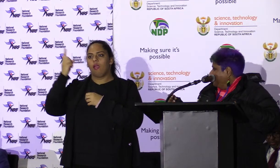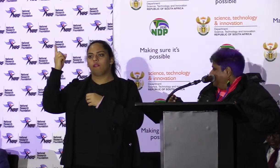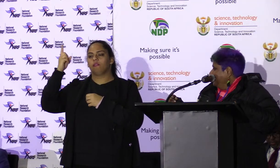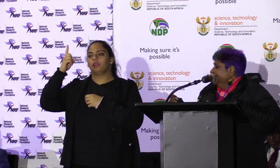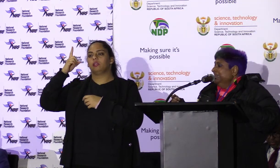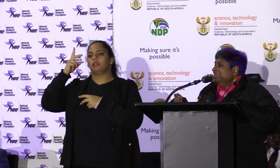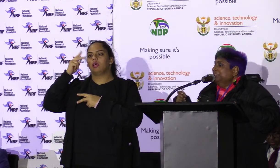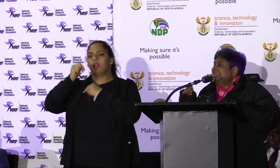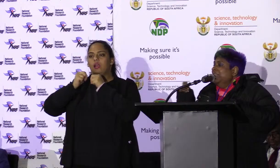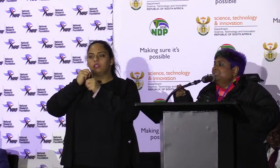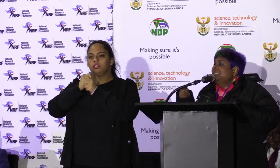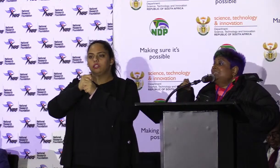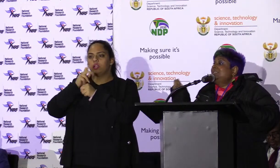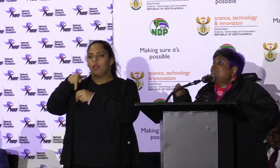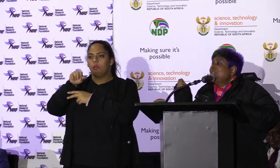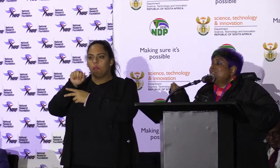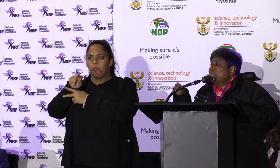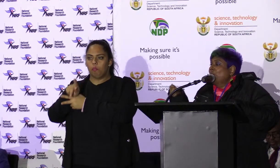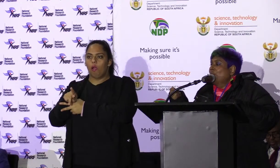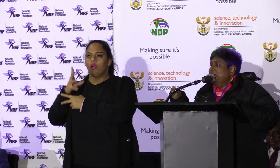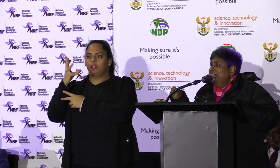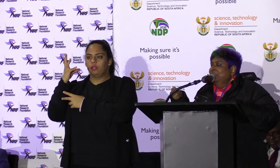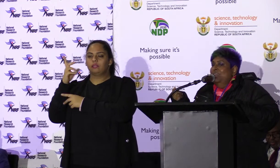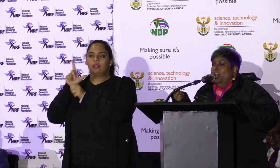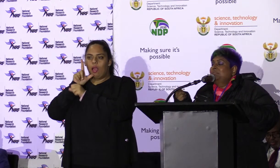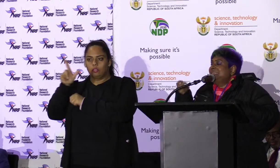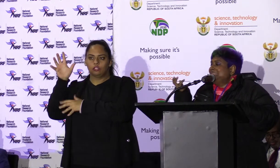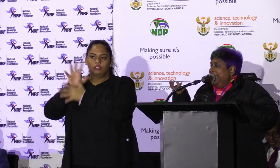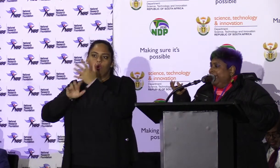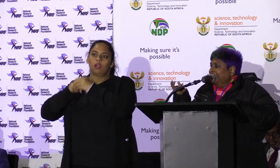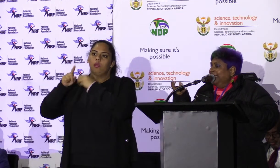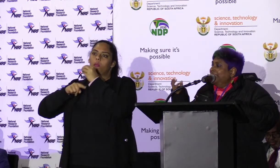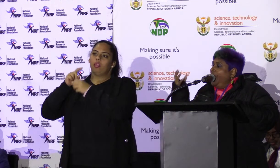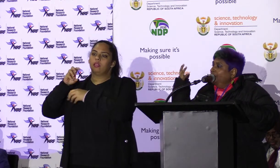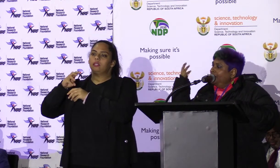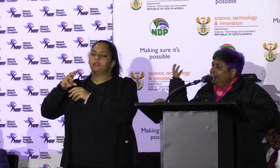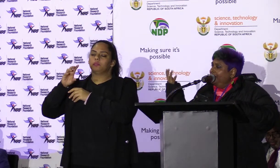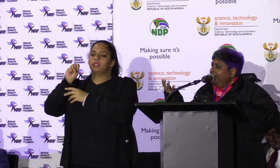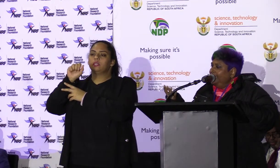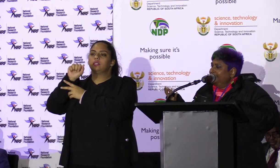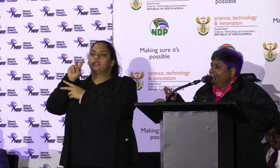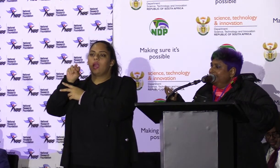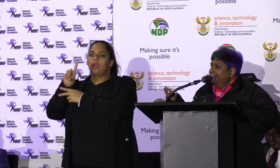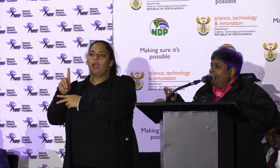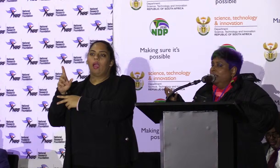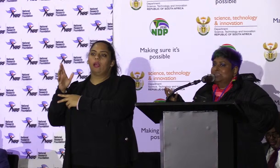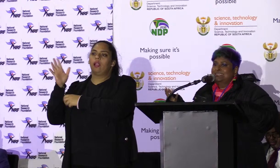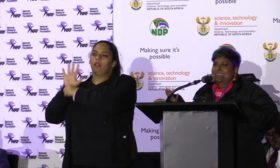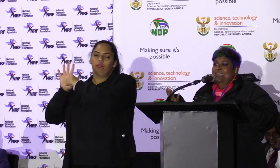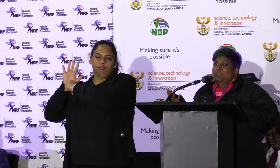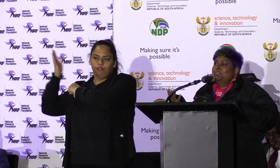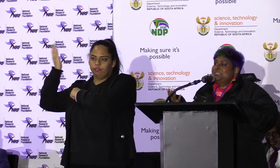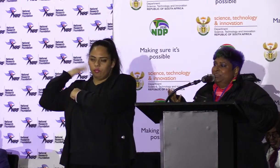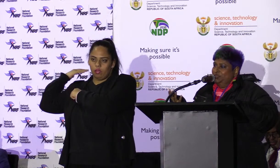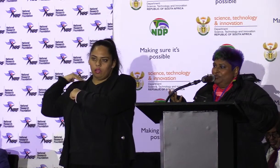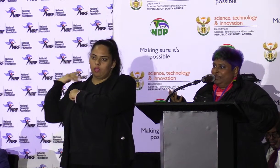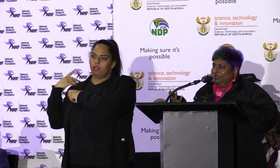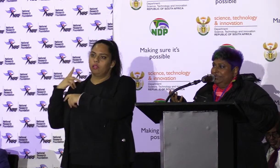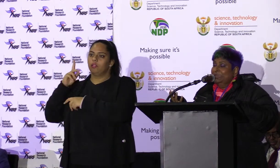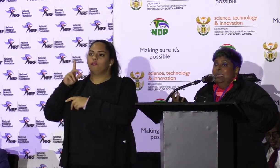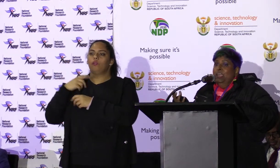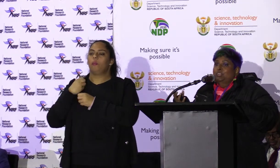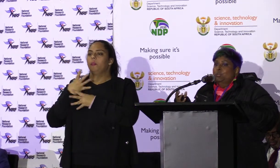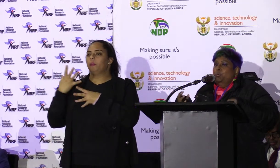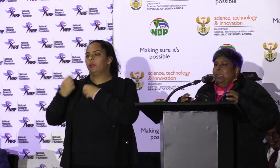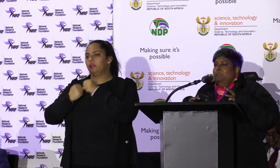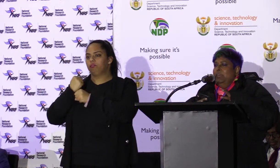National Park that tells the indigenous story of the San and how they've navigated the stars for